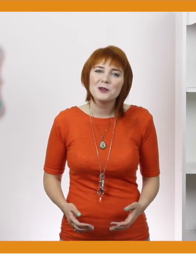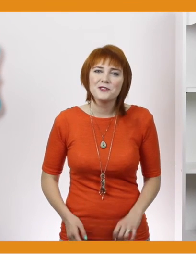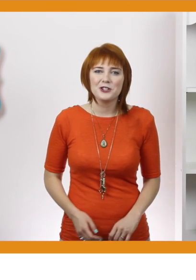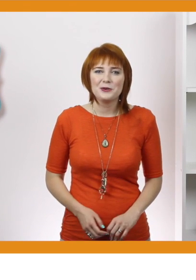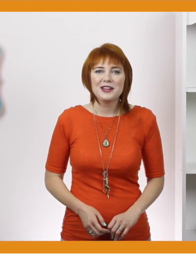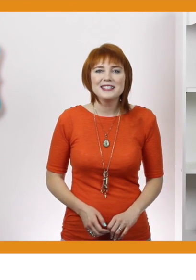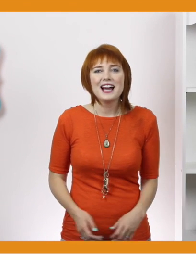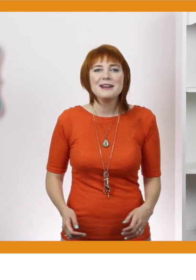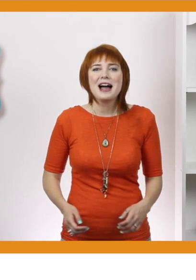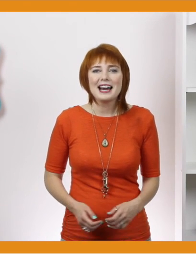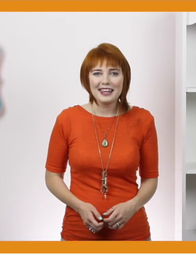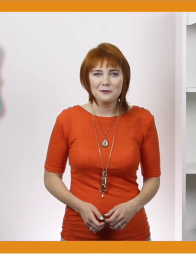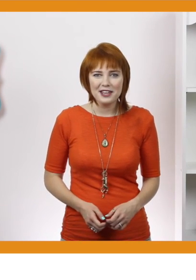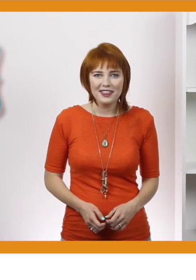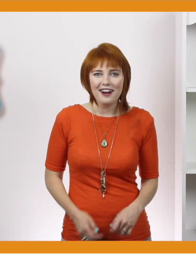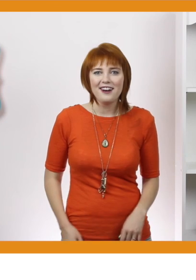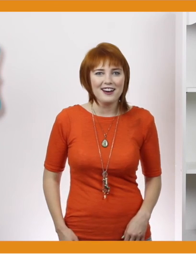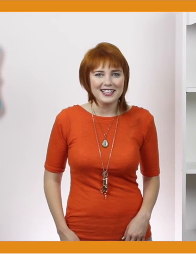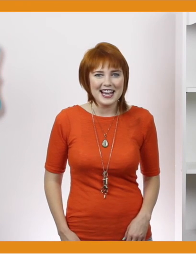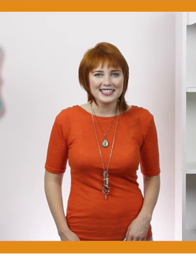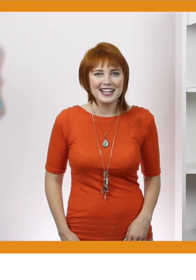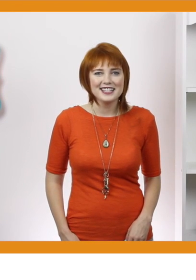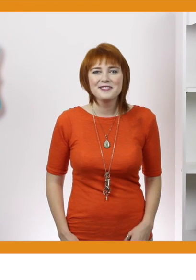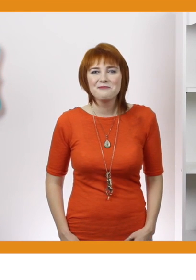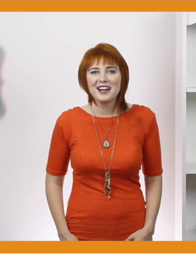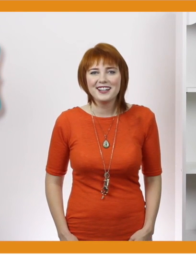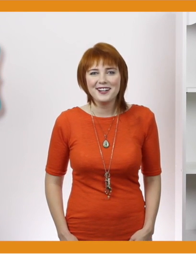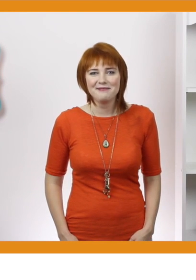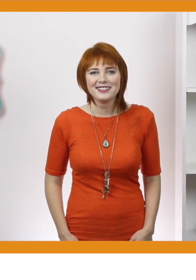you so much for learning with us. I'm Adelaide with NotAnExactScience.com